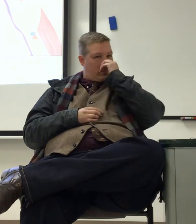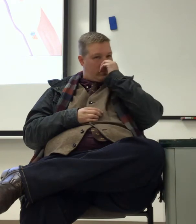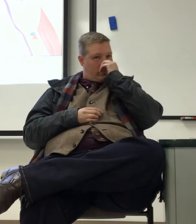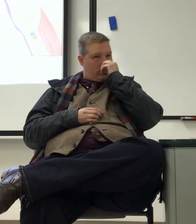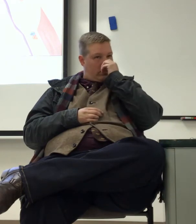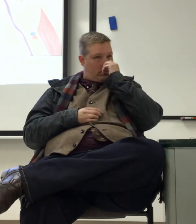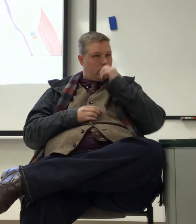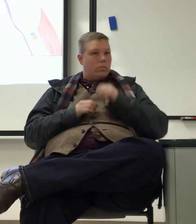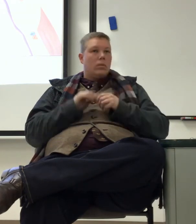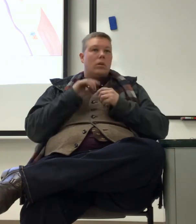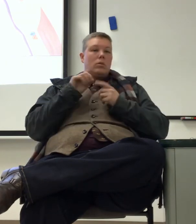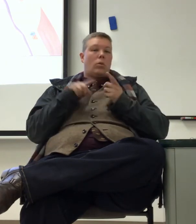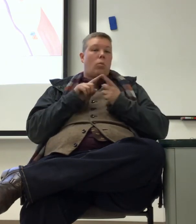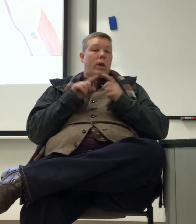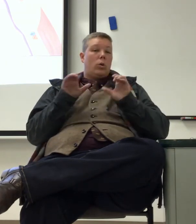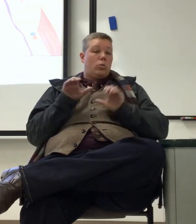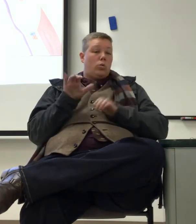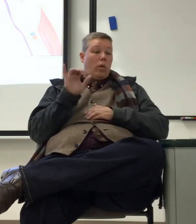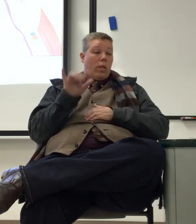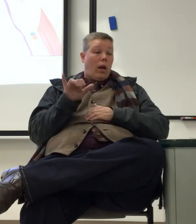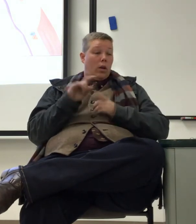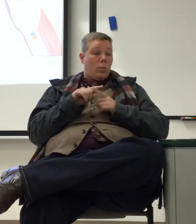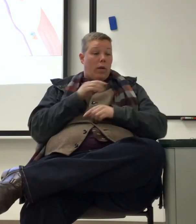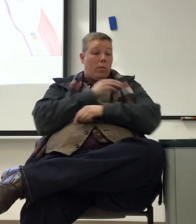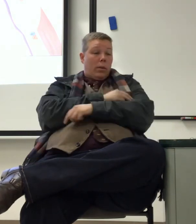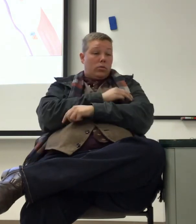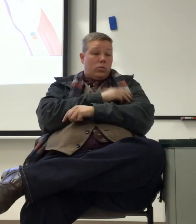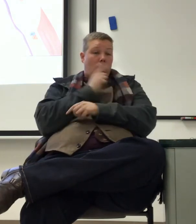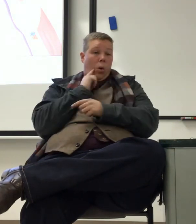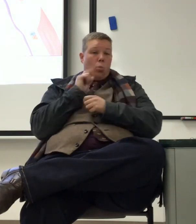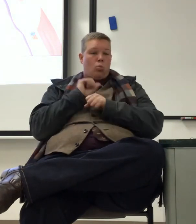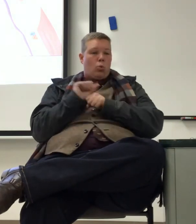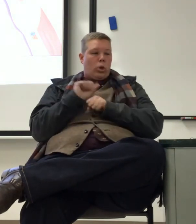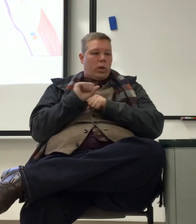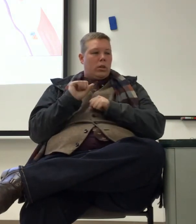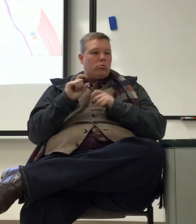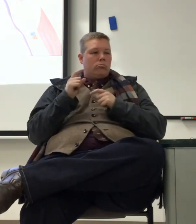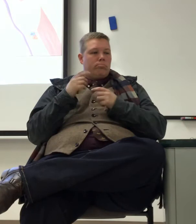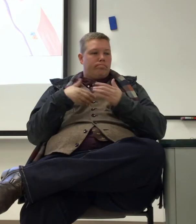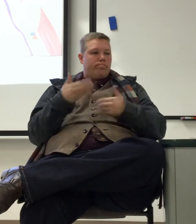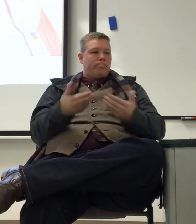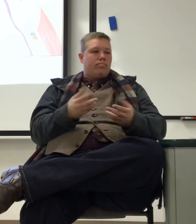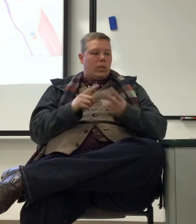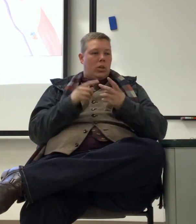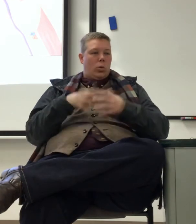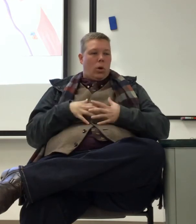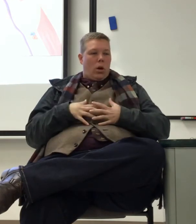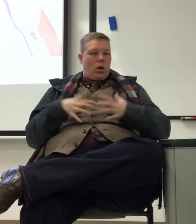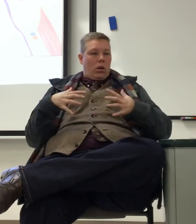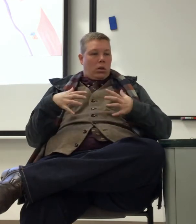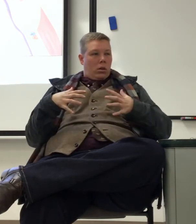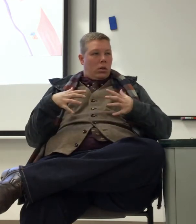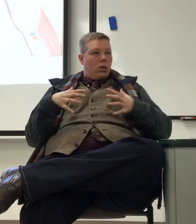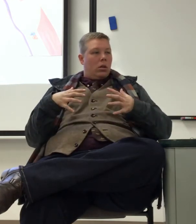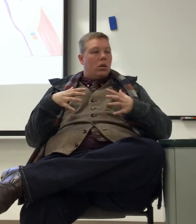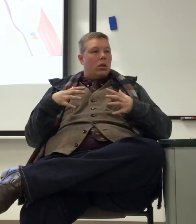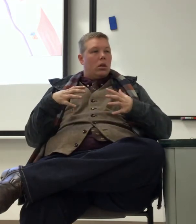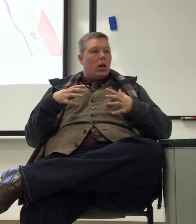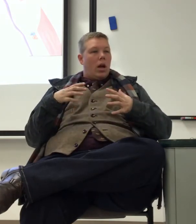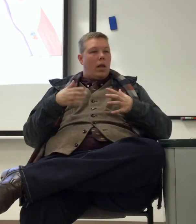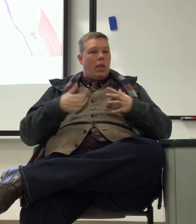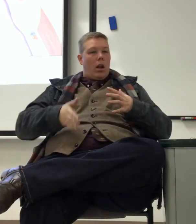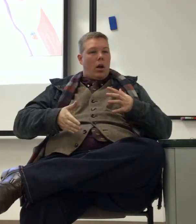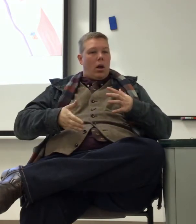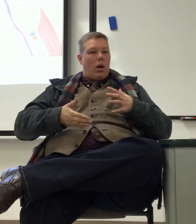All right, so when you do that, when you got the muscles working, and you expand the rib cage, and you flatten the